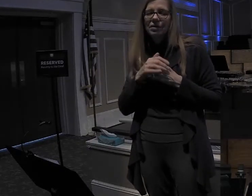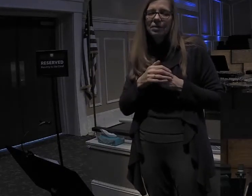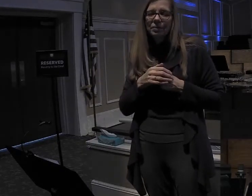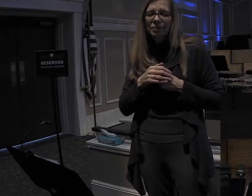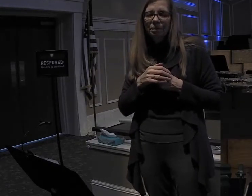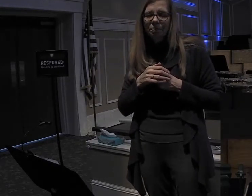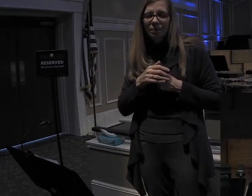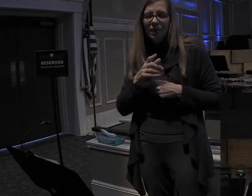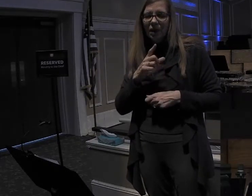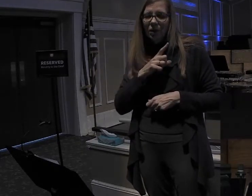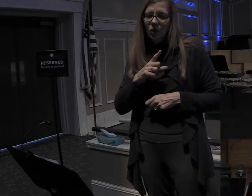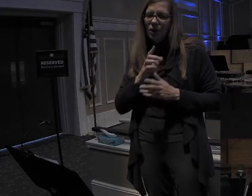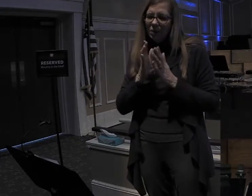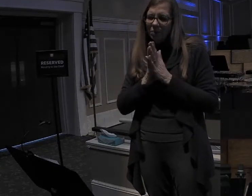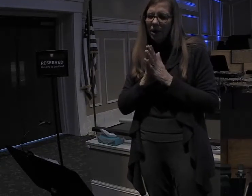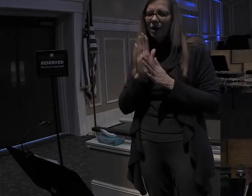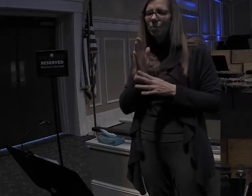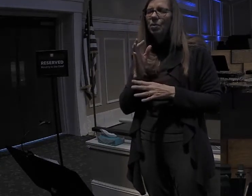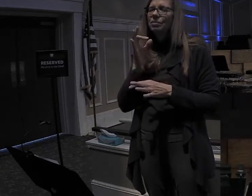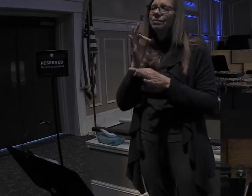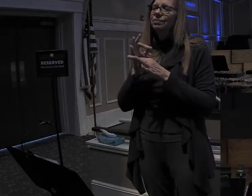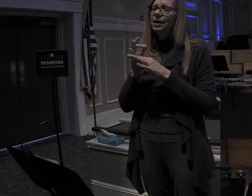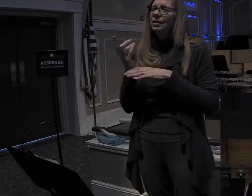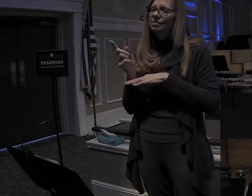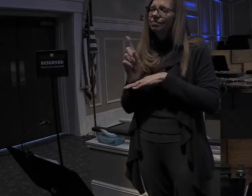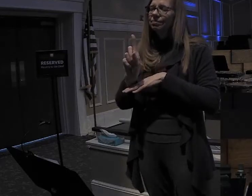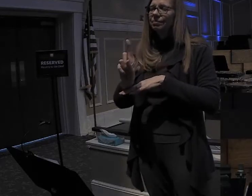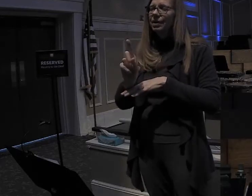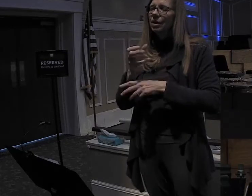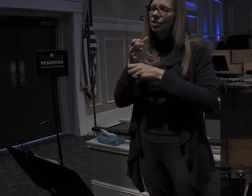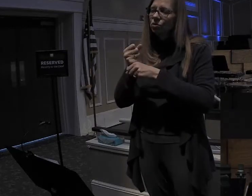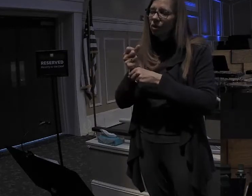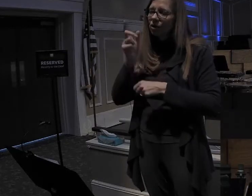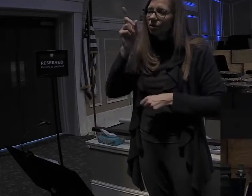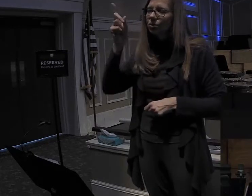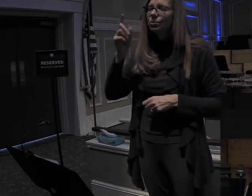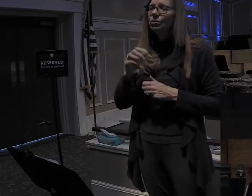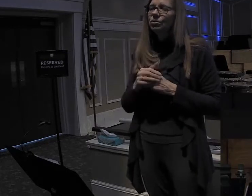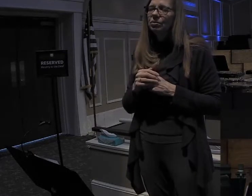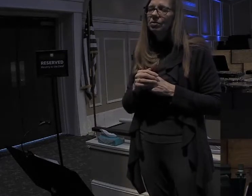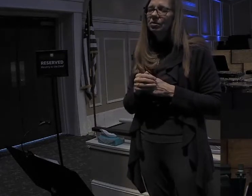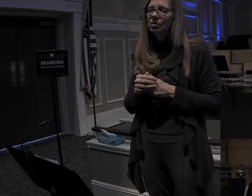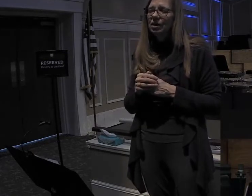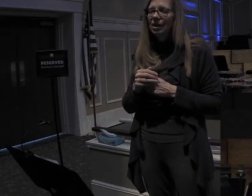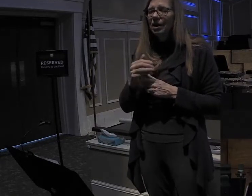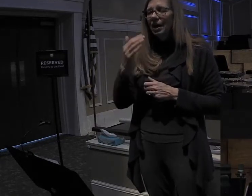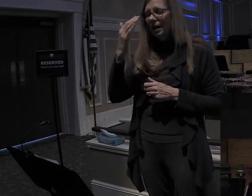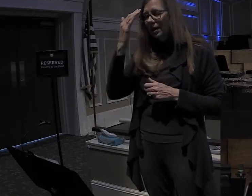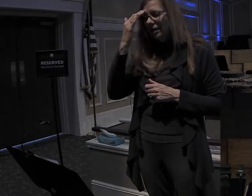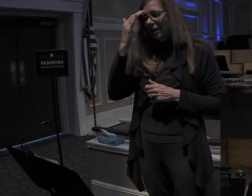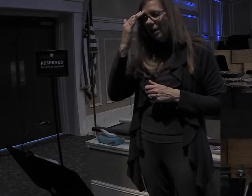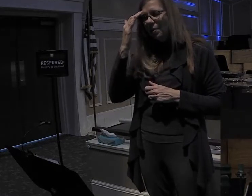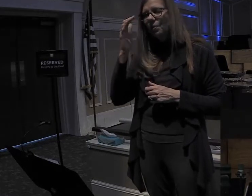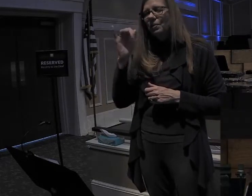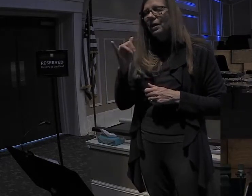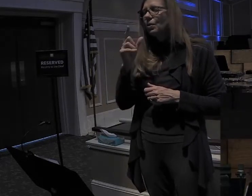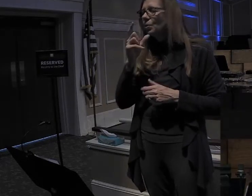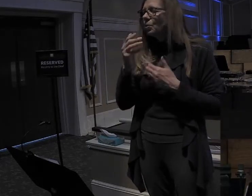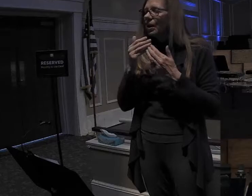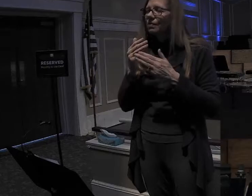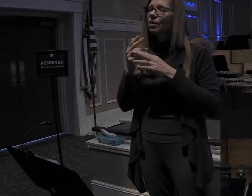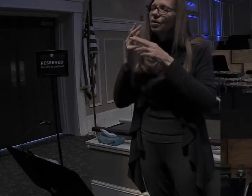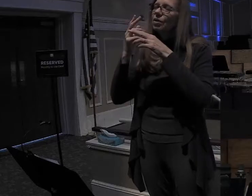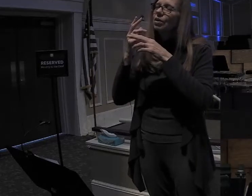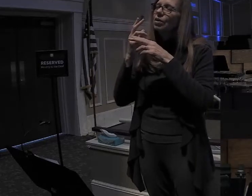God, I pray that they would step out in faith and trust you. I pray that they would know that your word says whoever calls upon the name of the Lord will